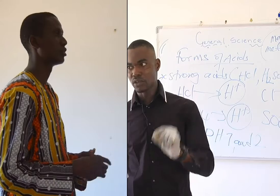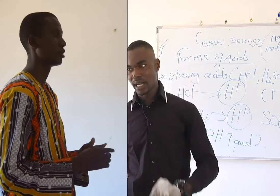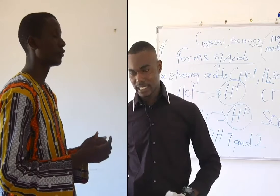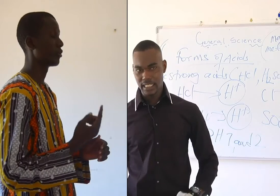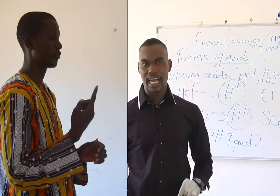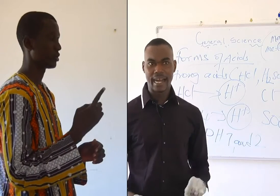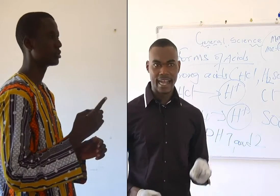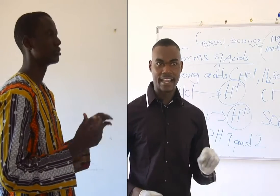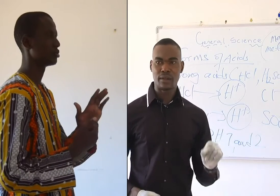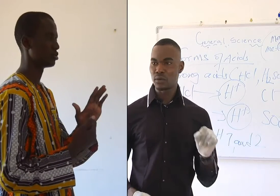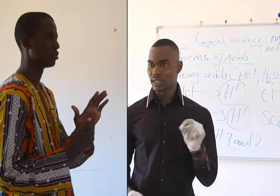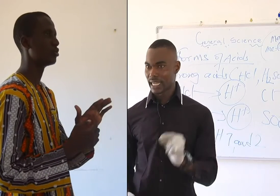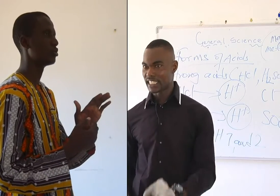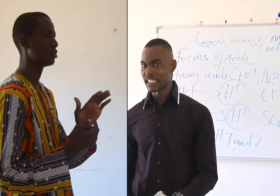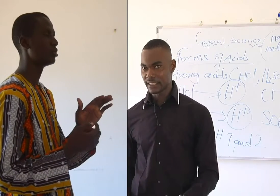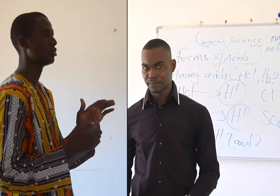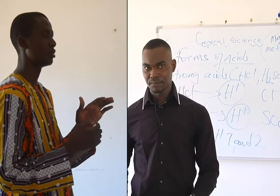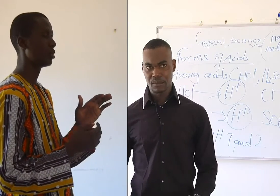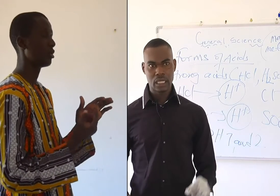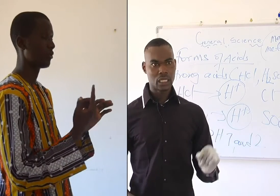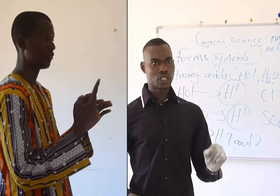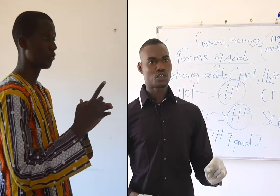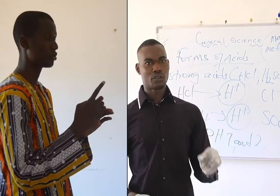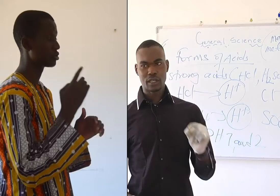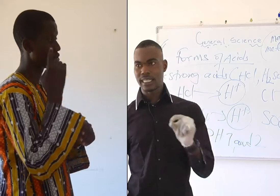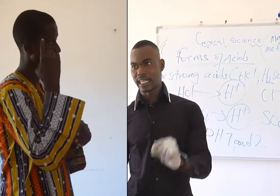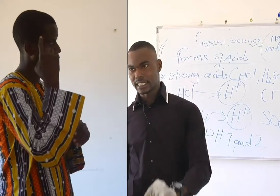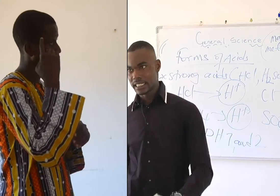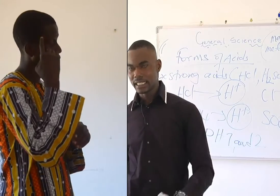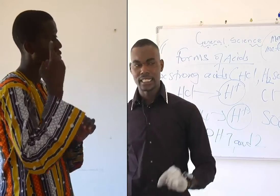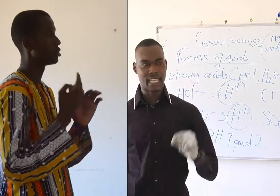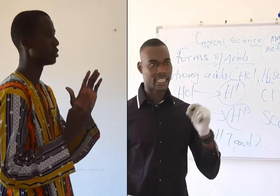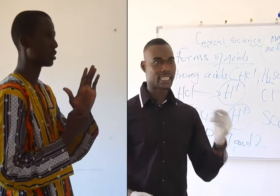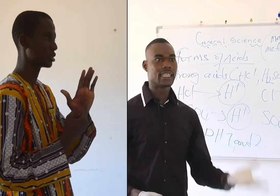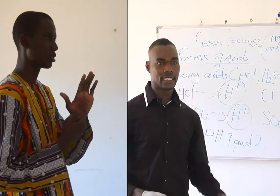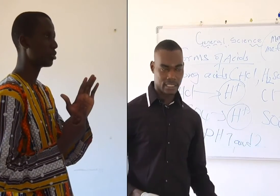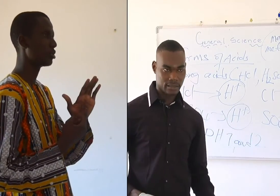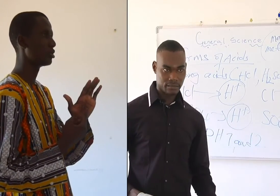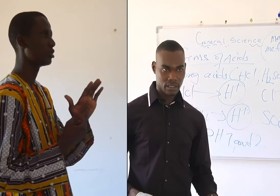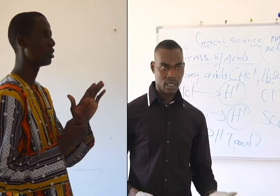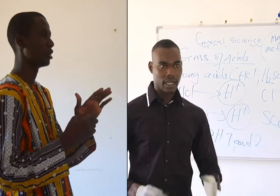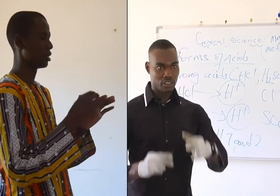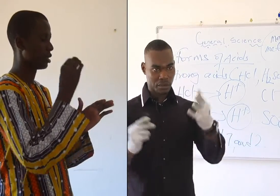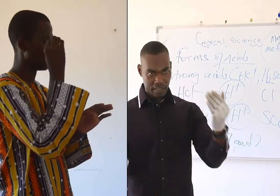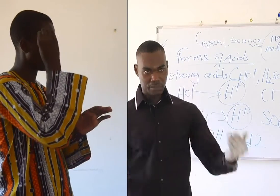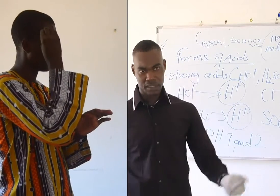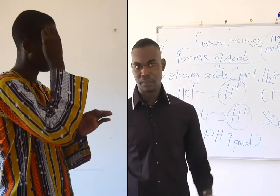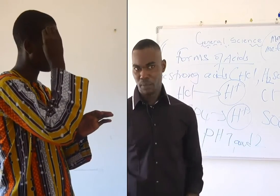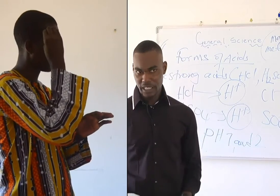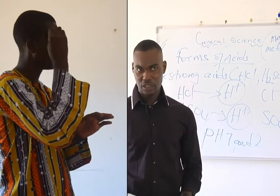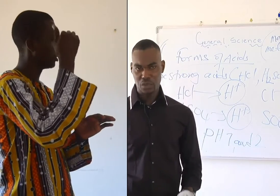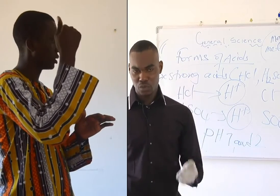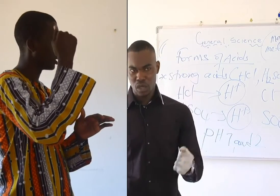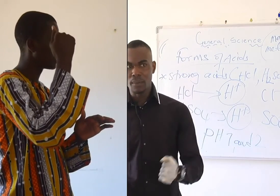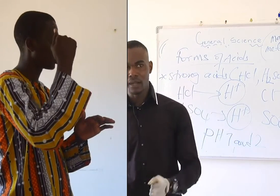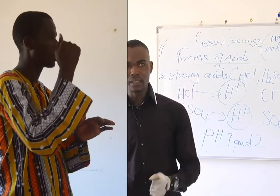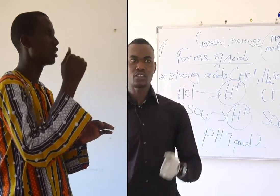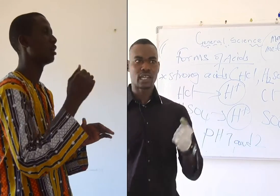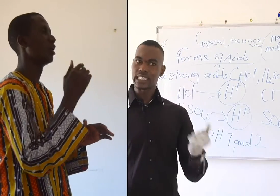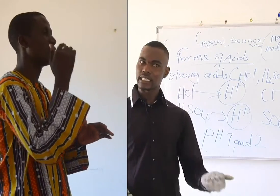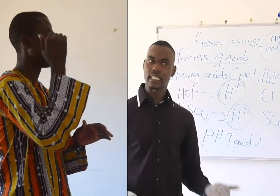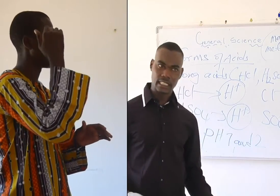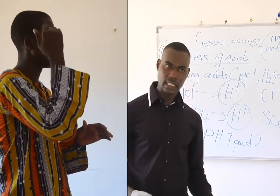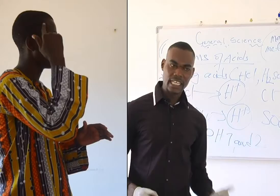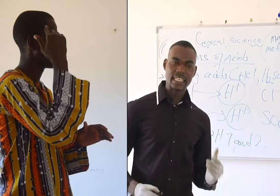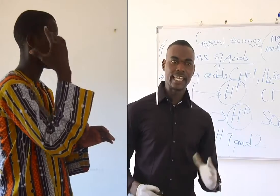Examples of strong acids are hydrochloric acid, sulfuric acid, nitric acid. And some of the important points you should know about